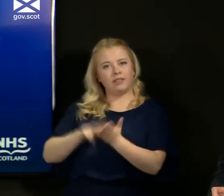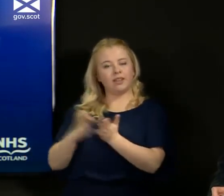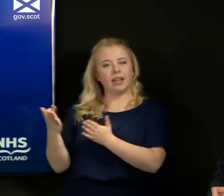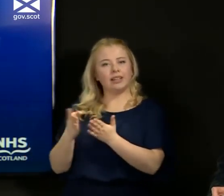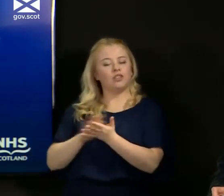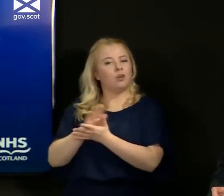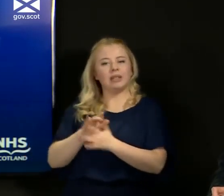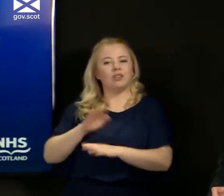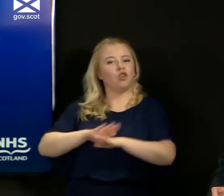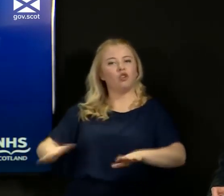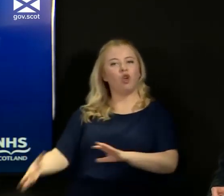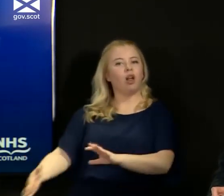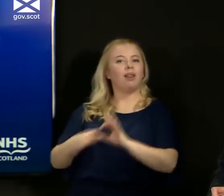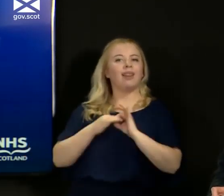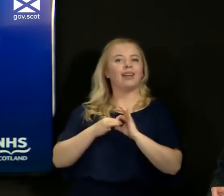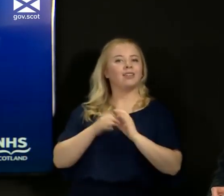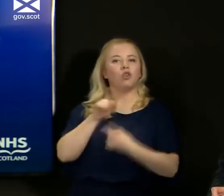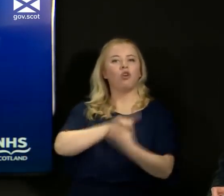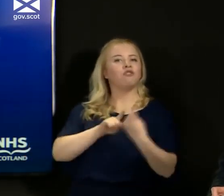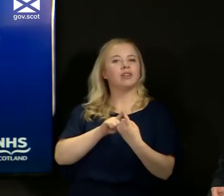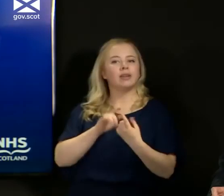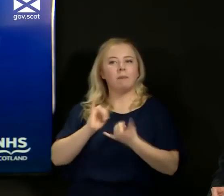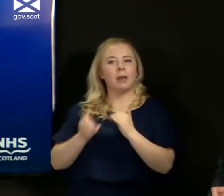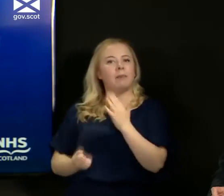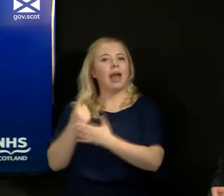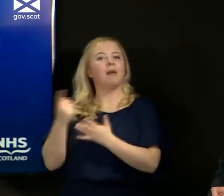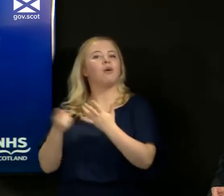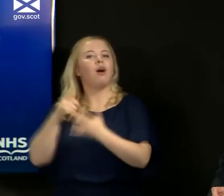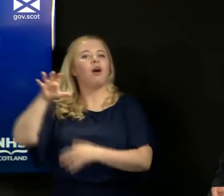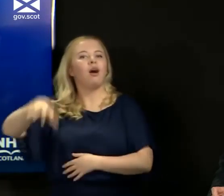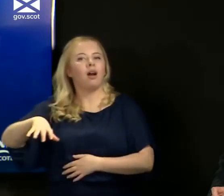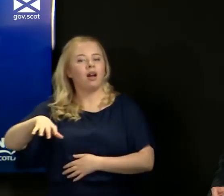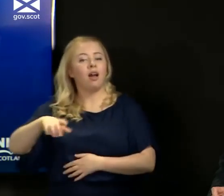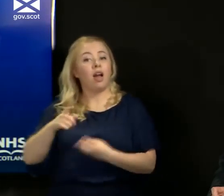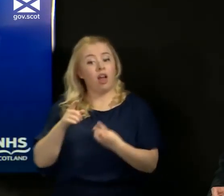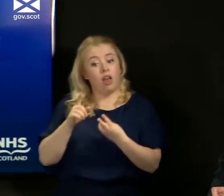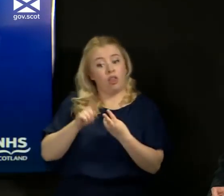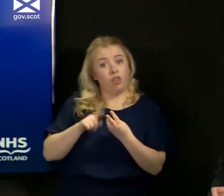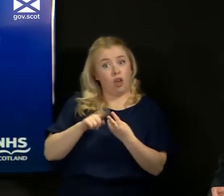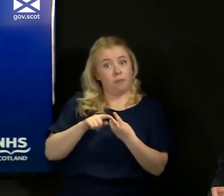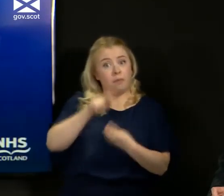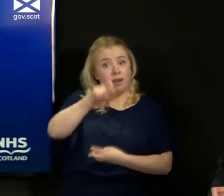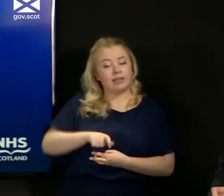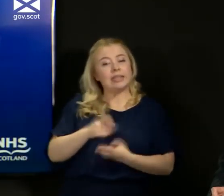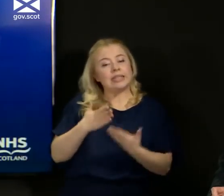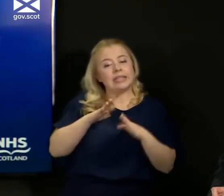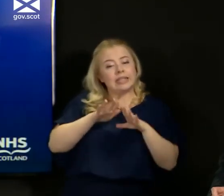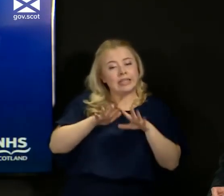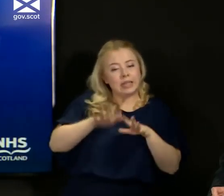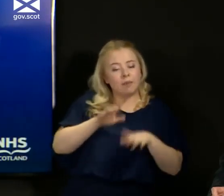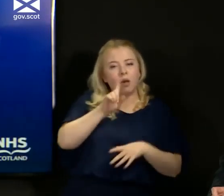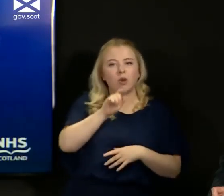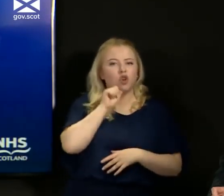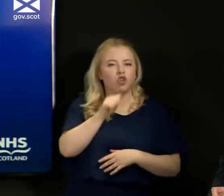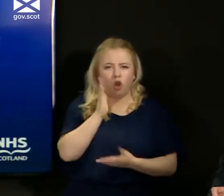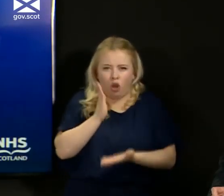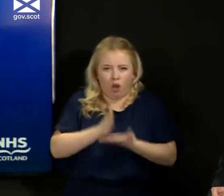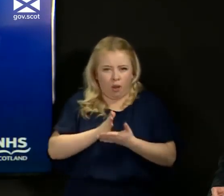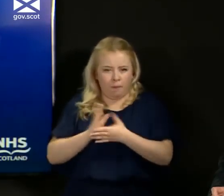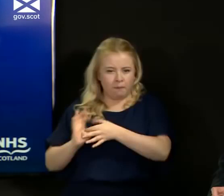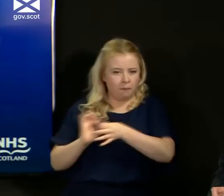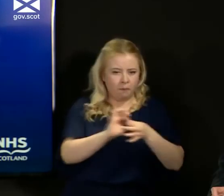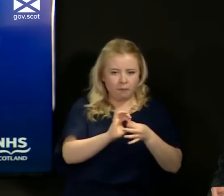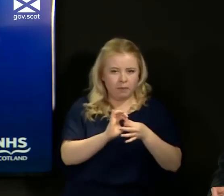the conference. The third shows similarities to those associated with the conference, but no direct or indirect link to the conference has